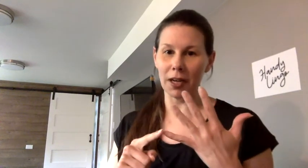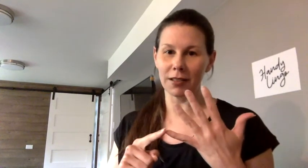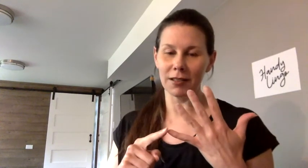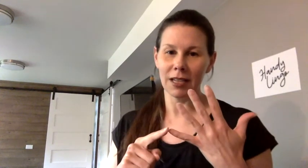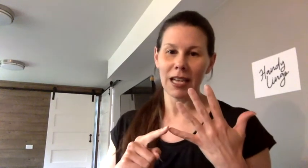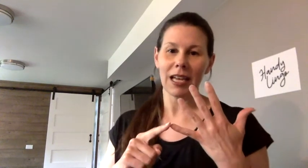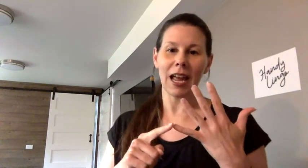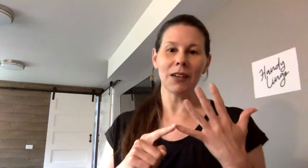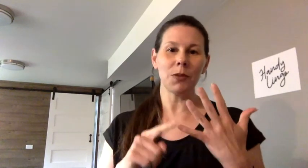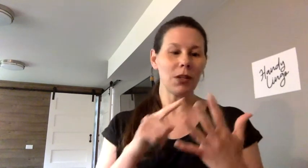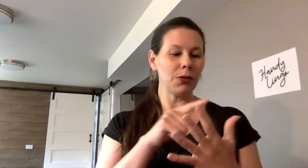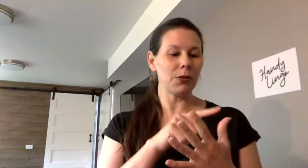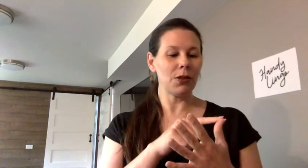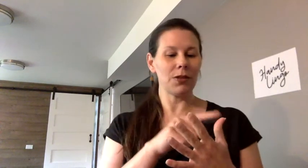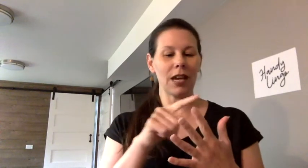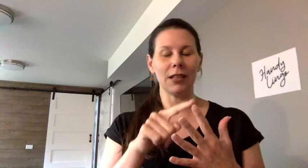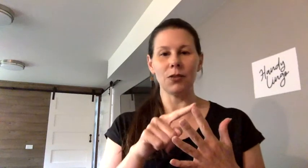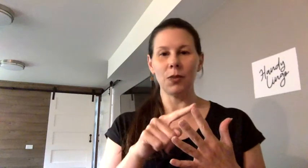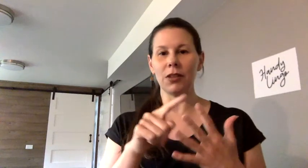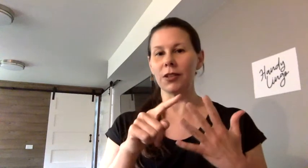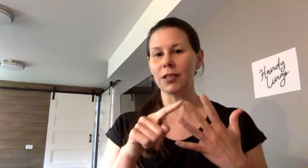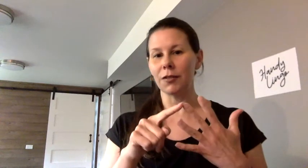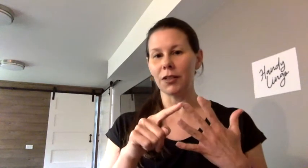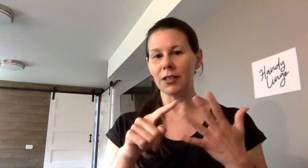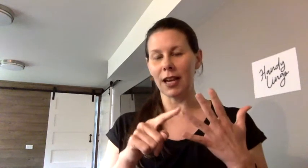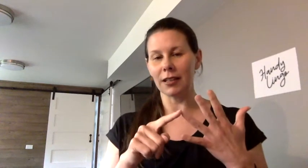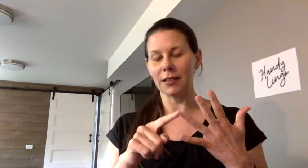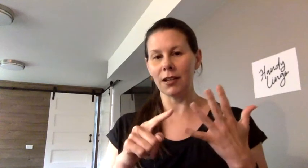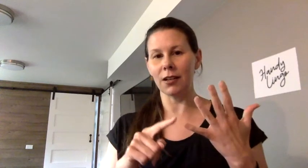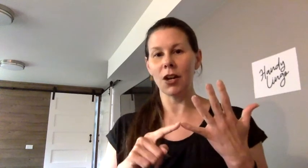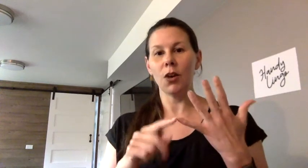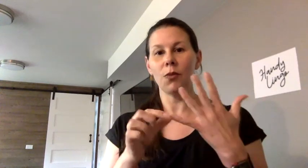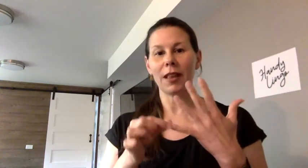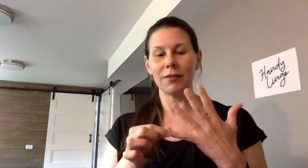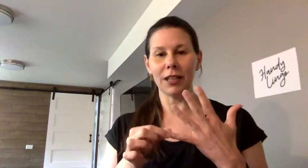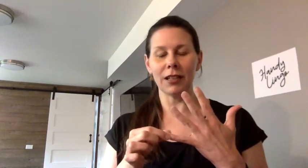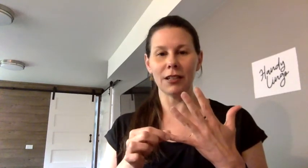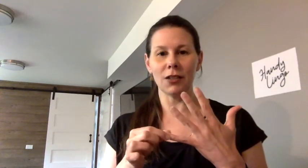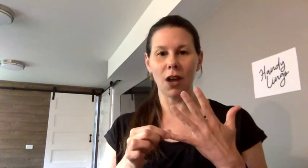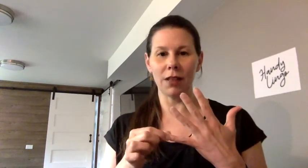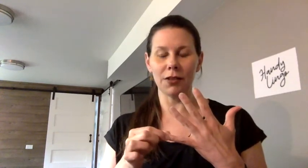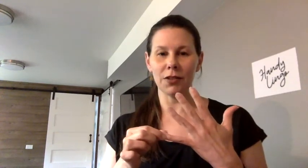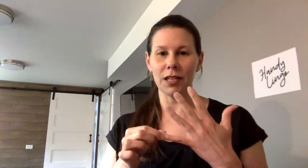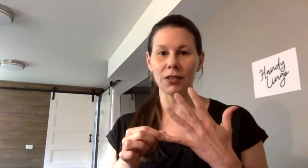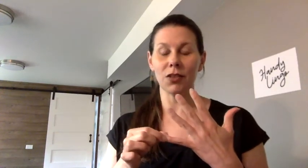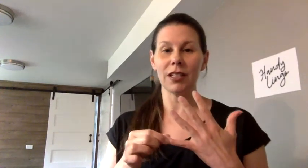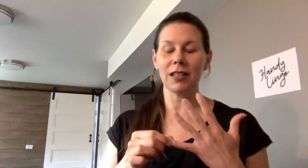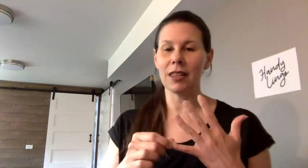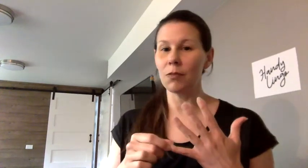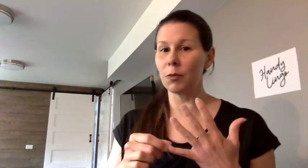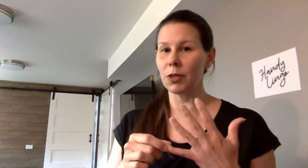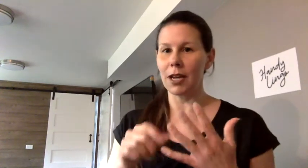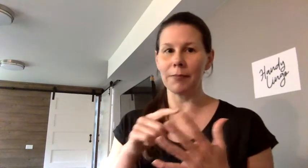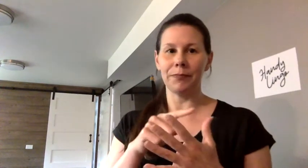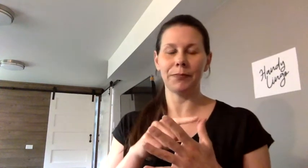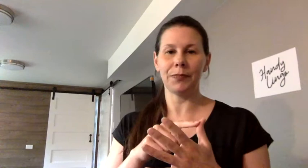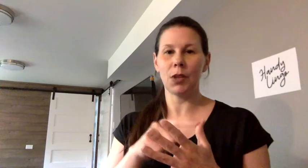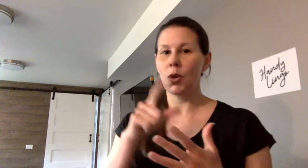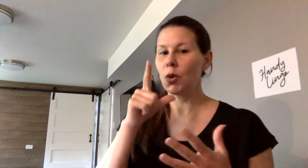stories. And as we go through those signs, we learn different signs that are relevant to all of those things. So let's sign them one more time.